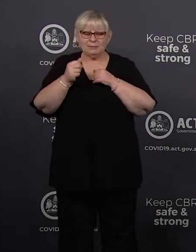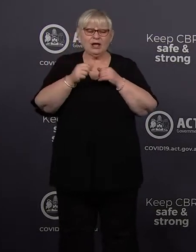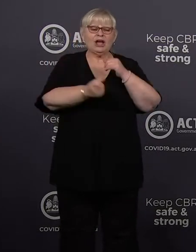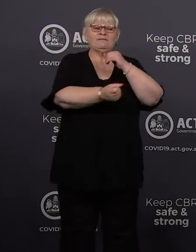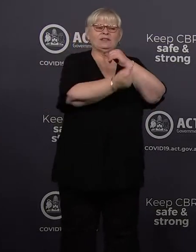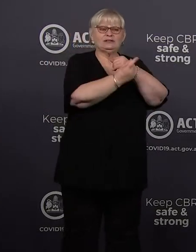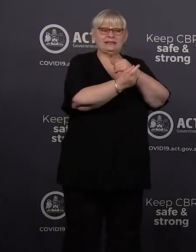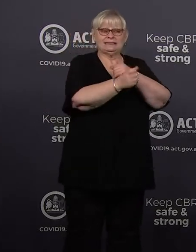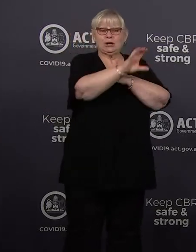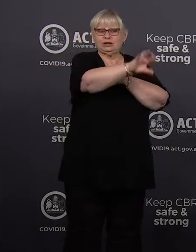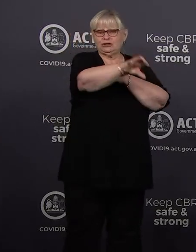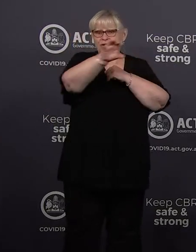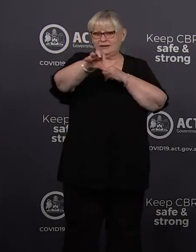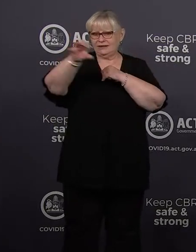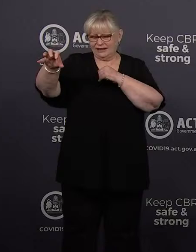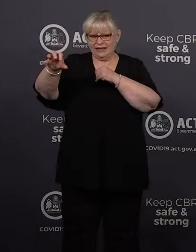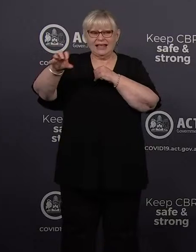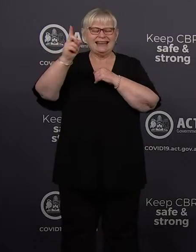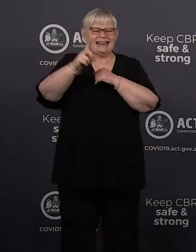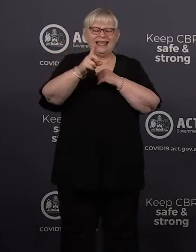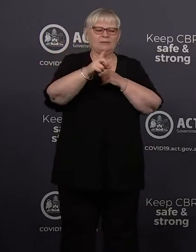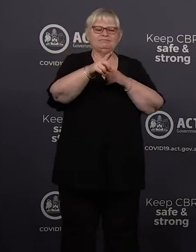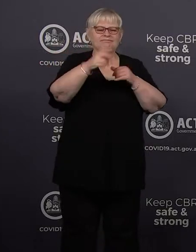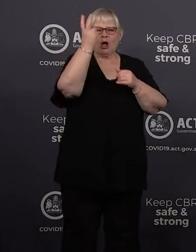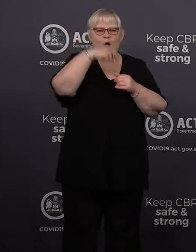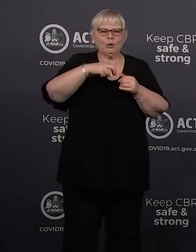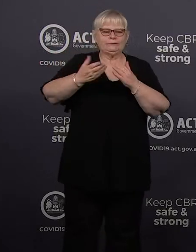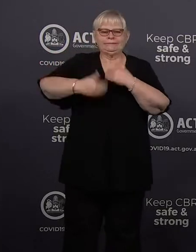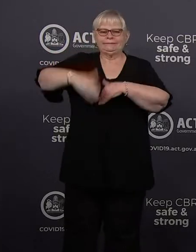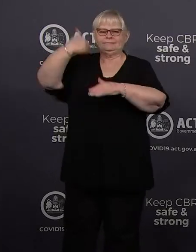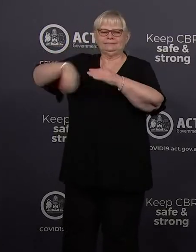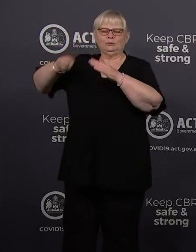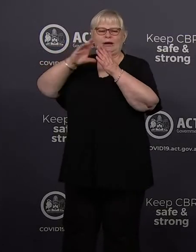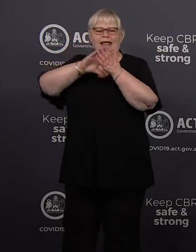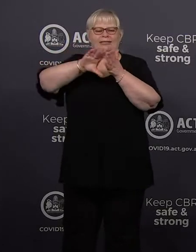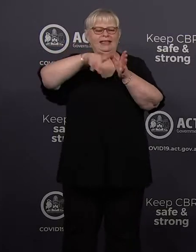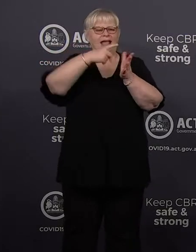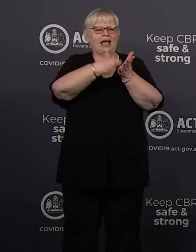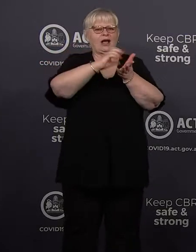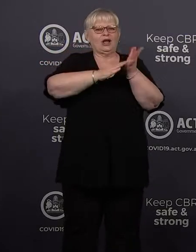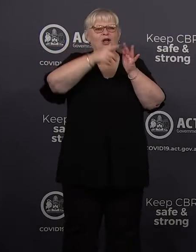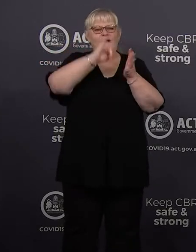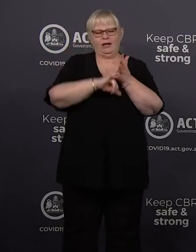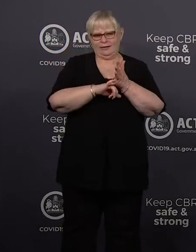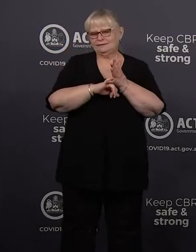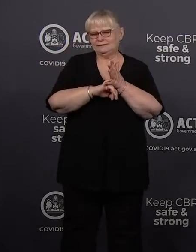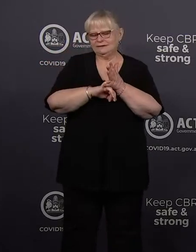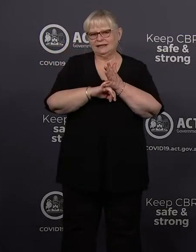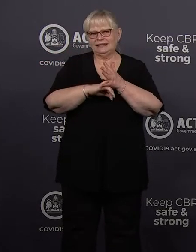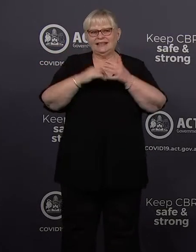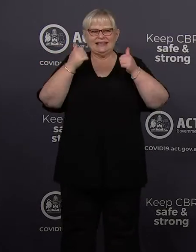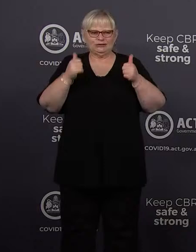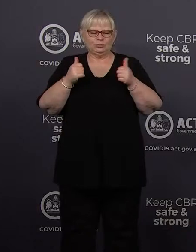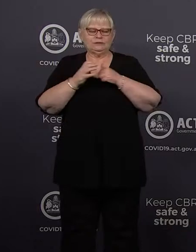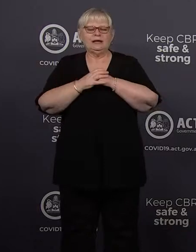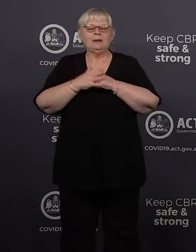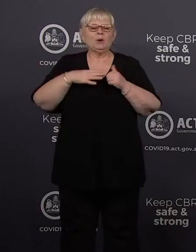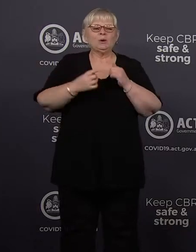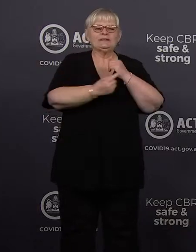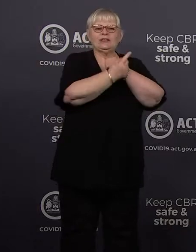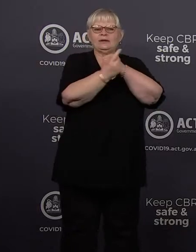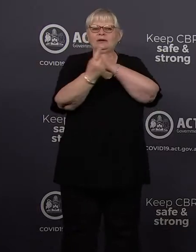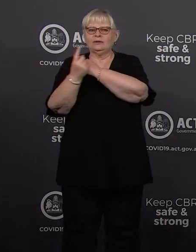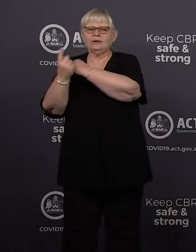sites are now listed as archived on the website. This is part of the process now as we move forward. Exposure locations